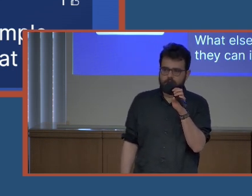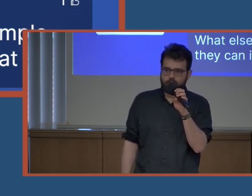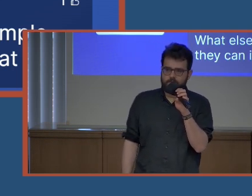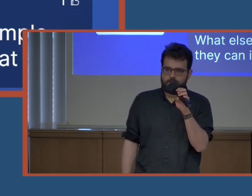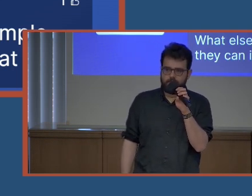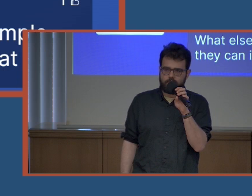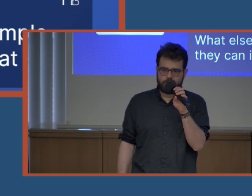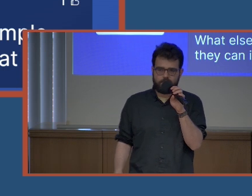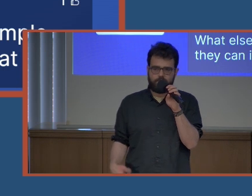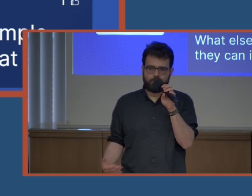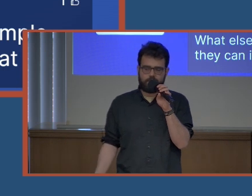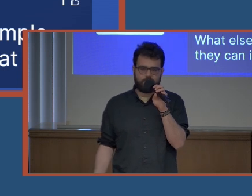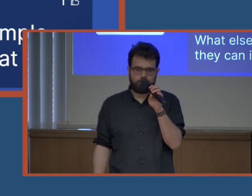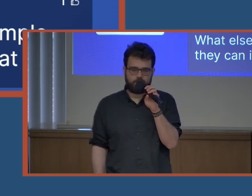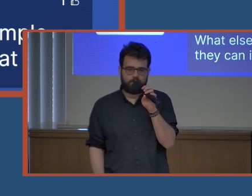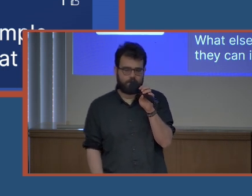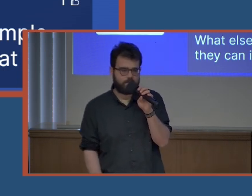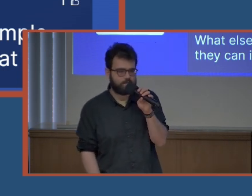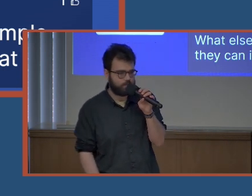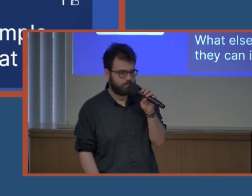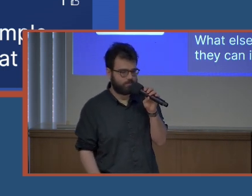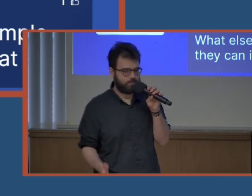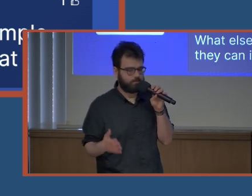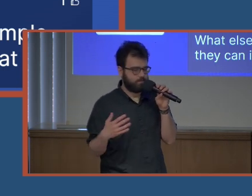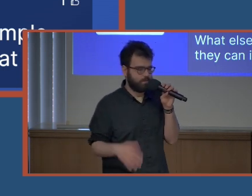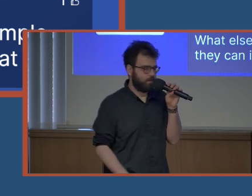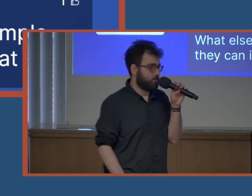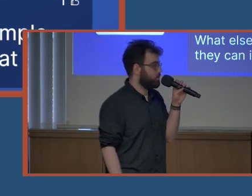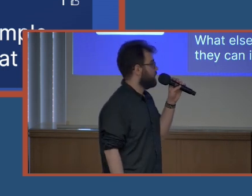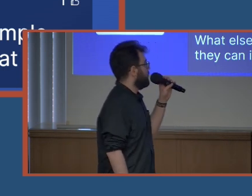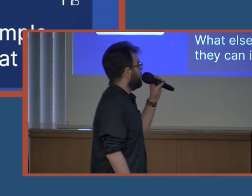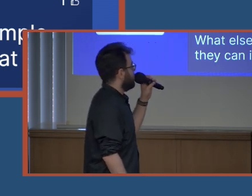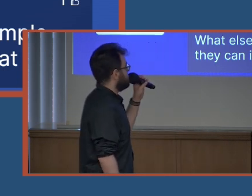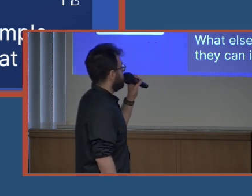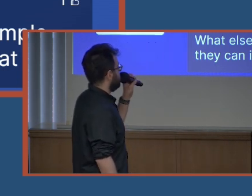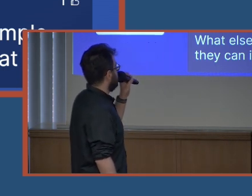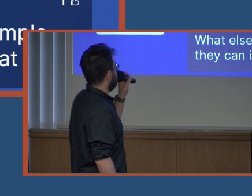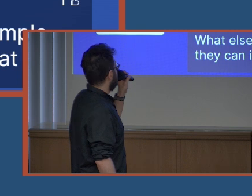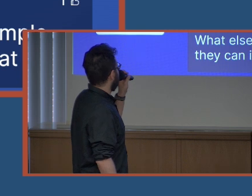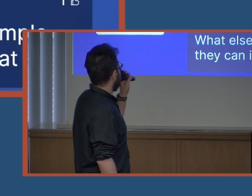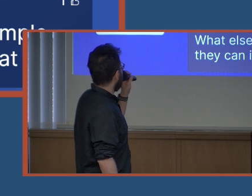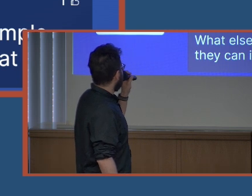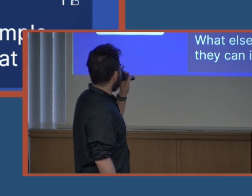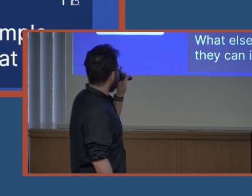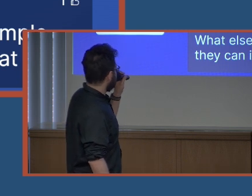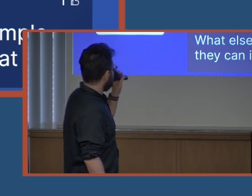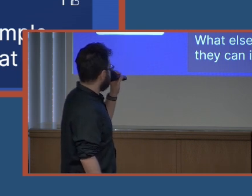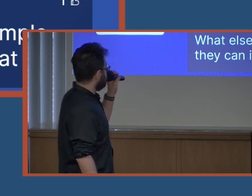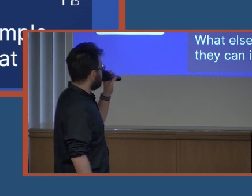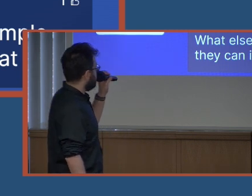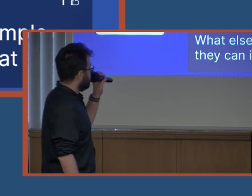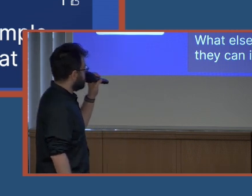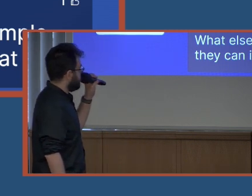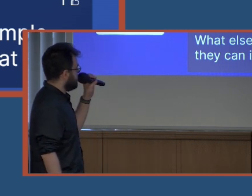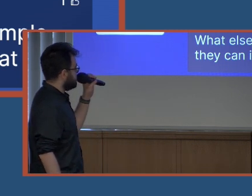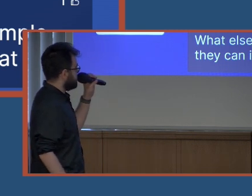I don't know if there are some people who try to learn Signuno from this manual. I don't know anyone. Okay. Is there something like